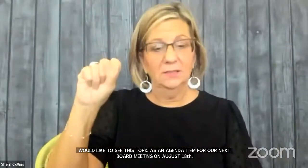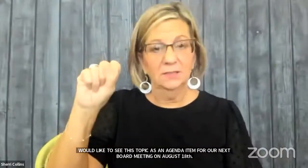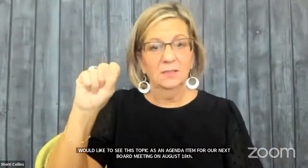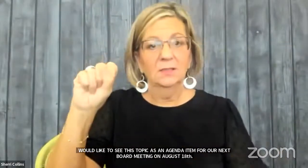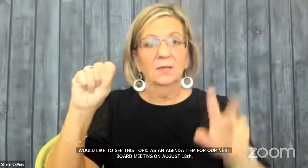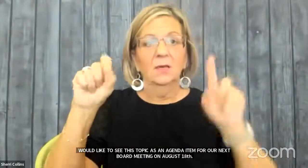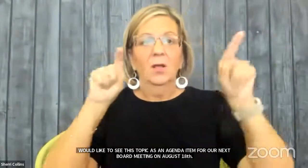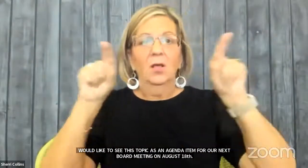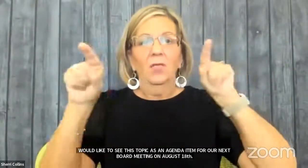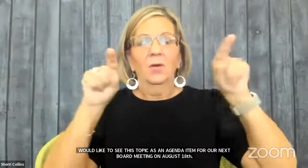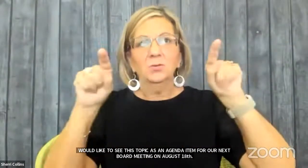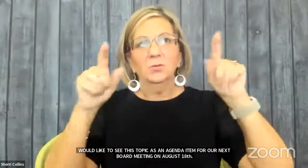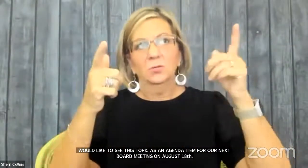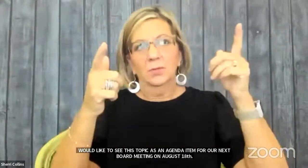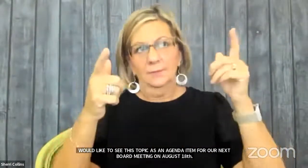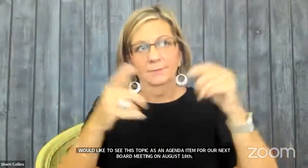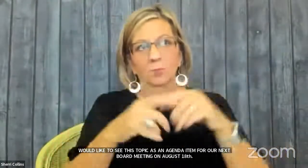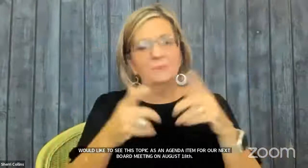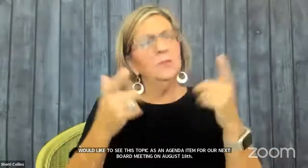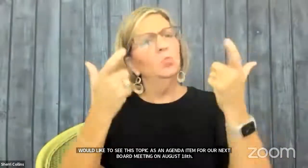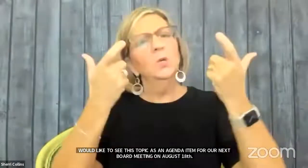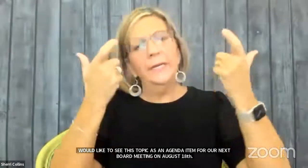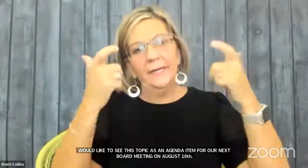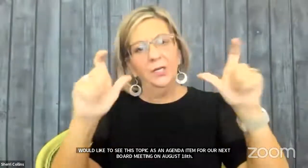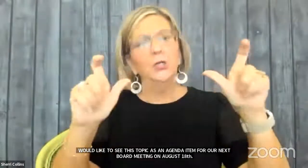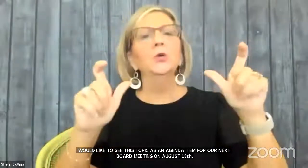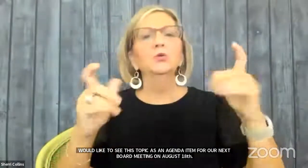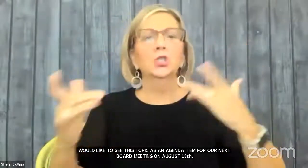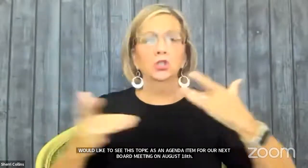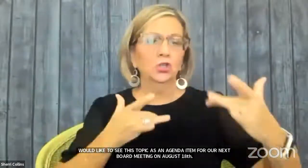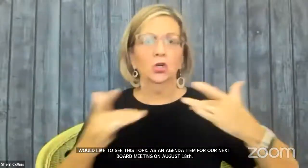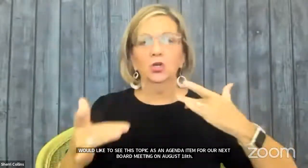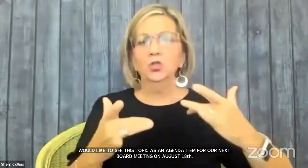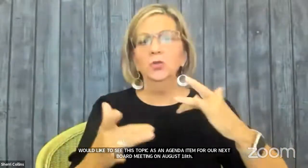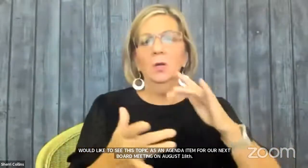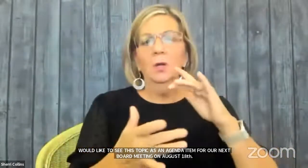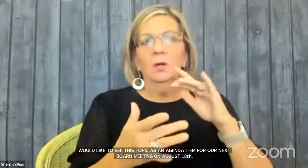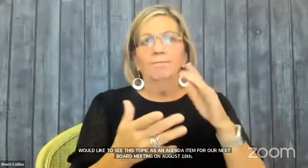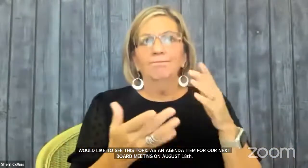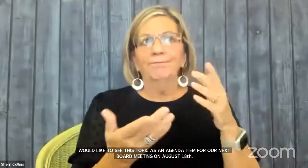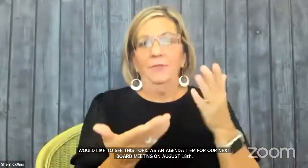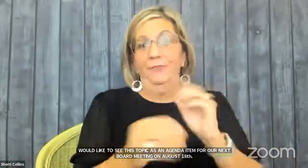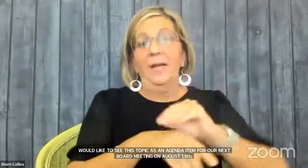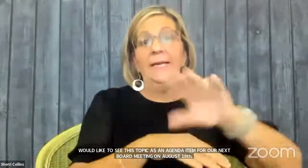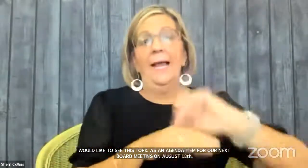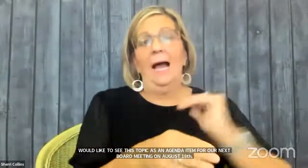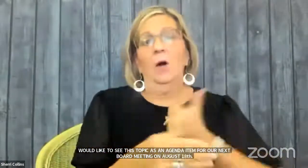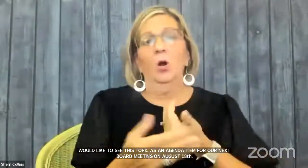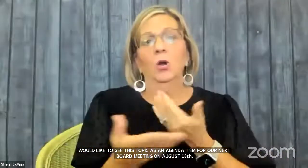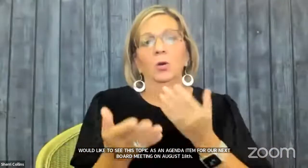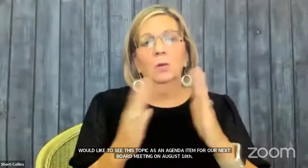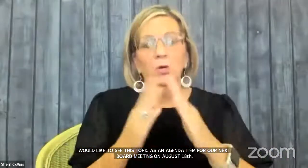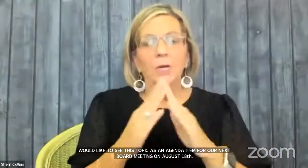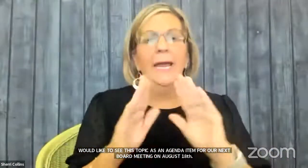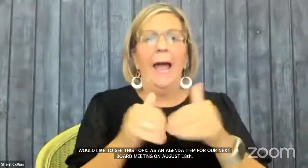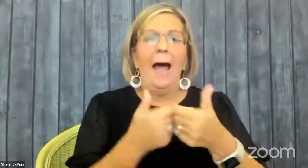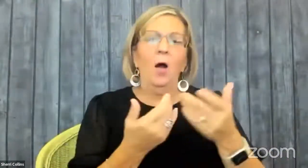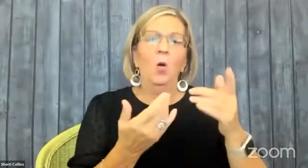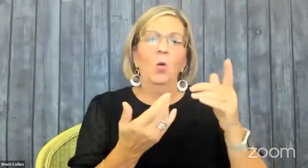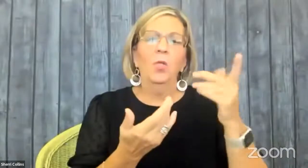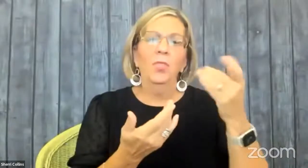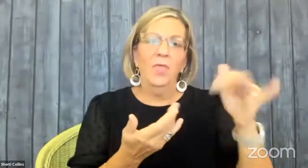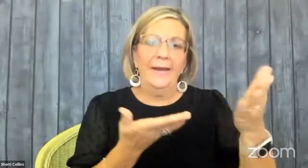DES. Those are with some really huge concern affecting our